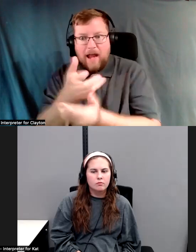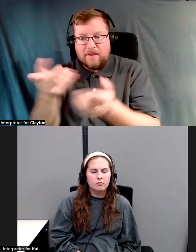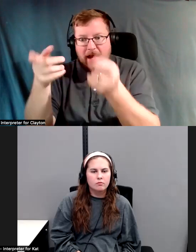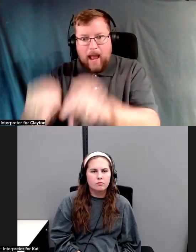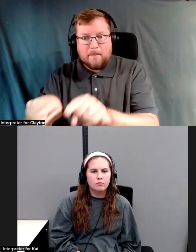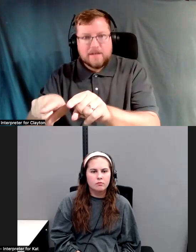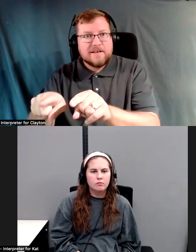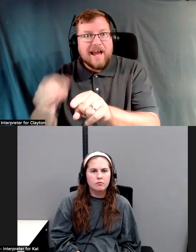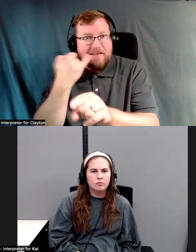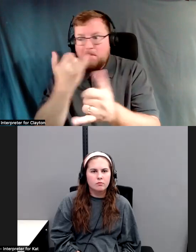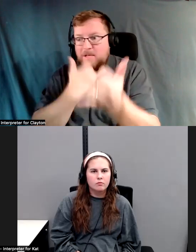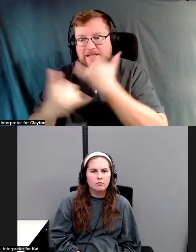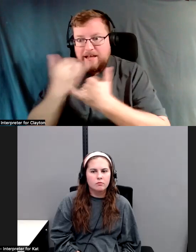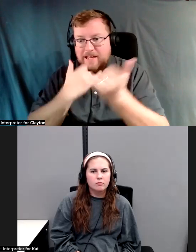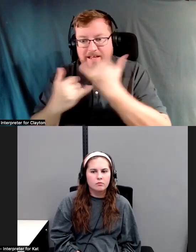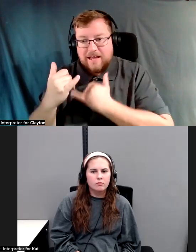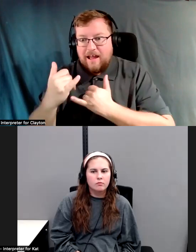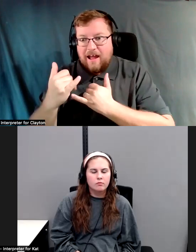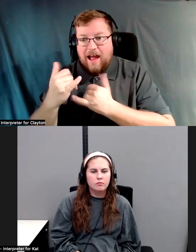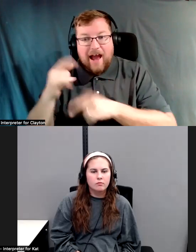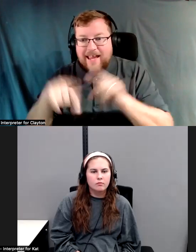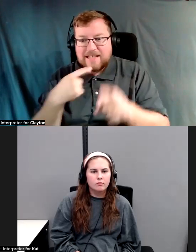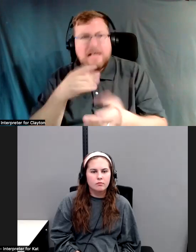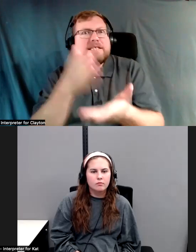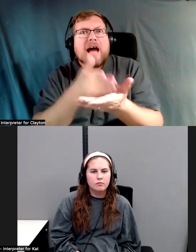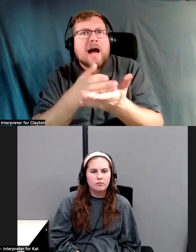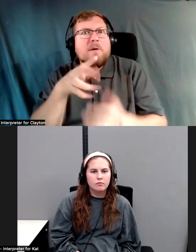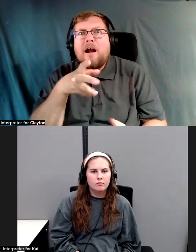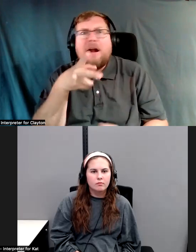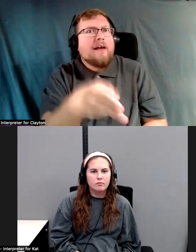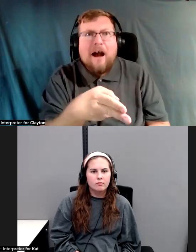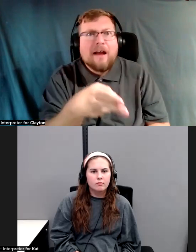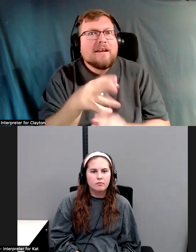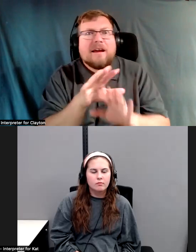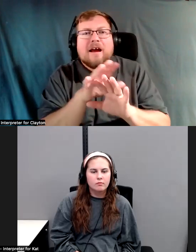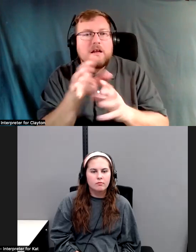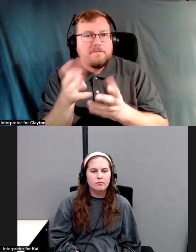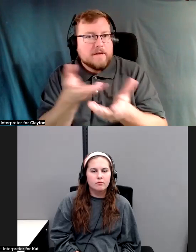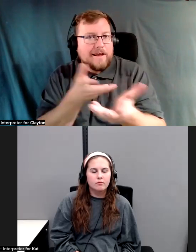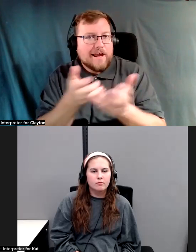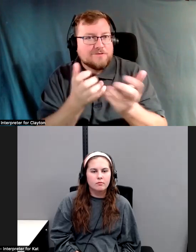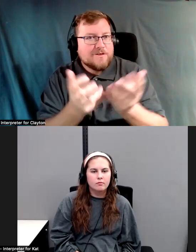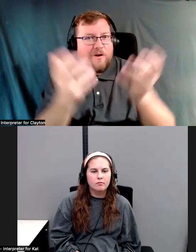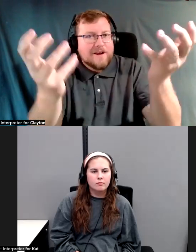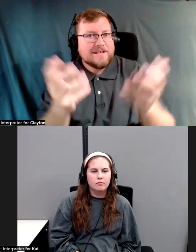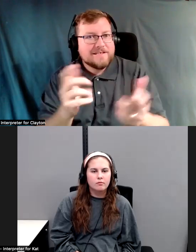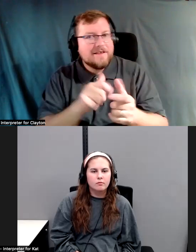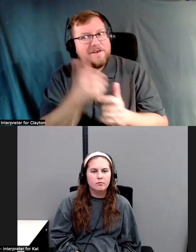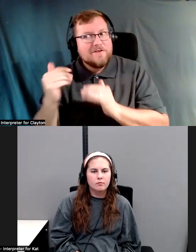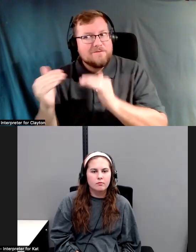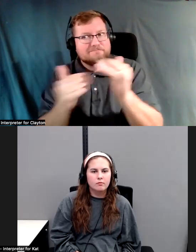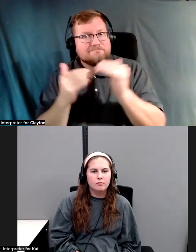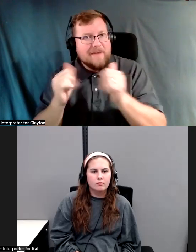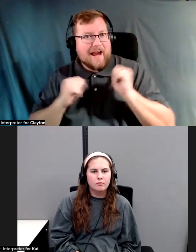keep rolling with it. You can't yell cut, you can't stop, you just got to keep going and engage with the audience and your fellow actors.